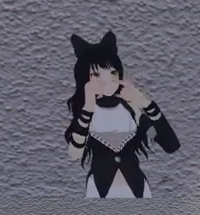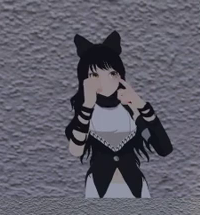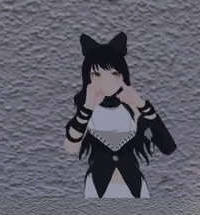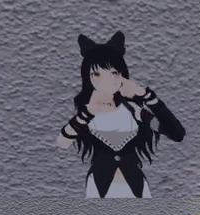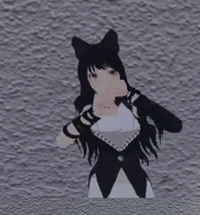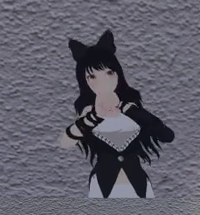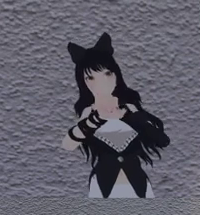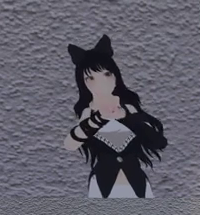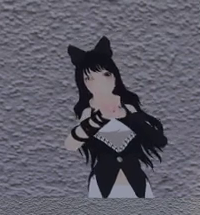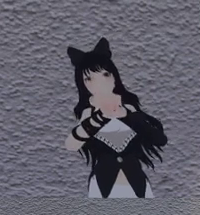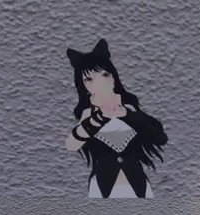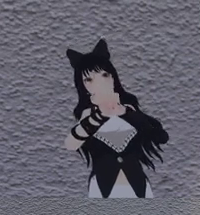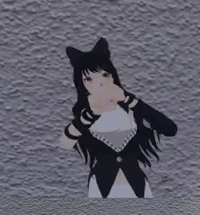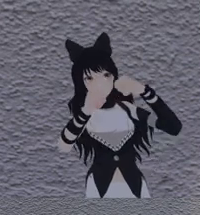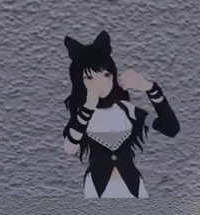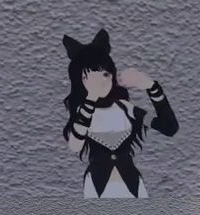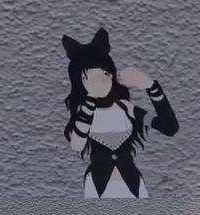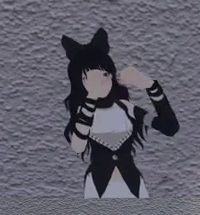Eh.